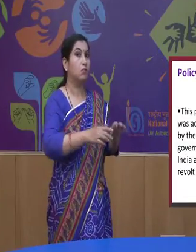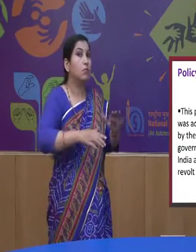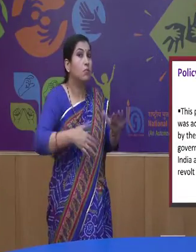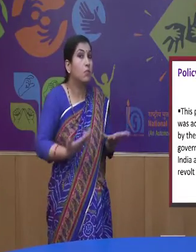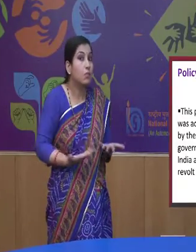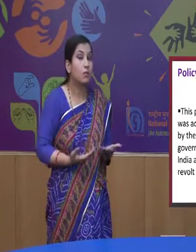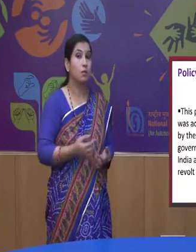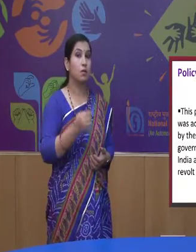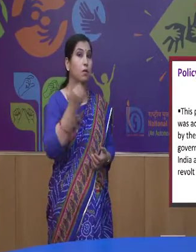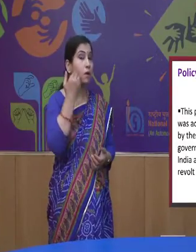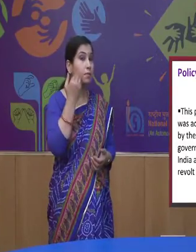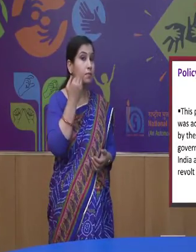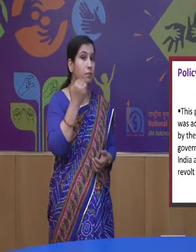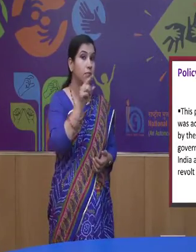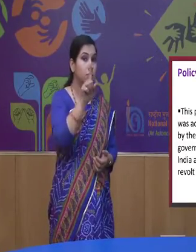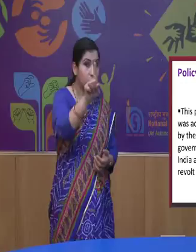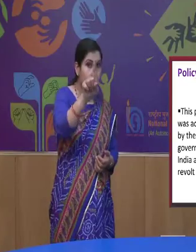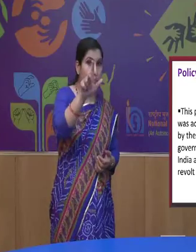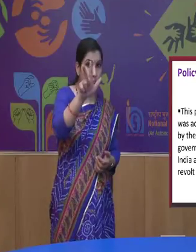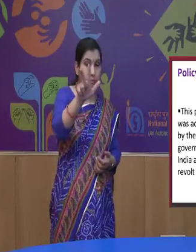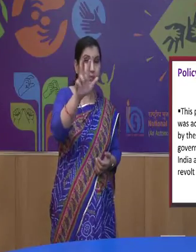after the revolt of year 1857.